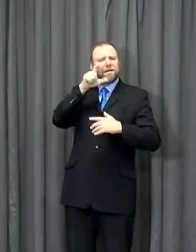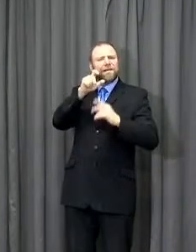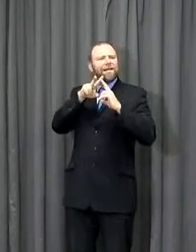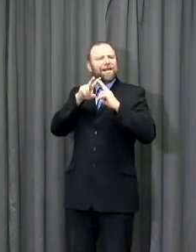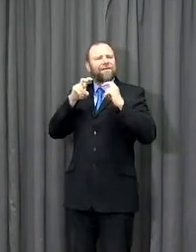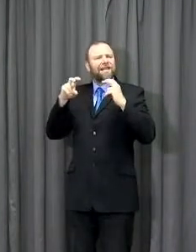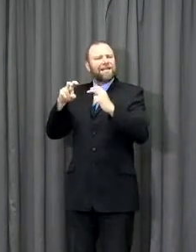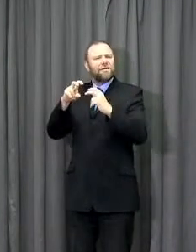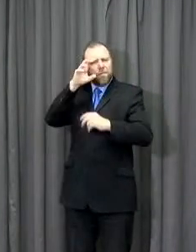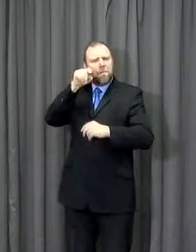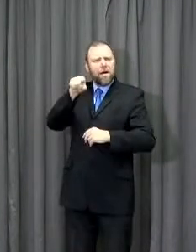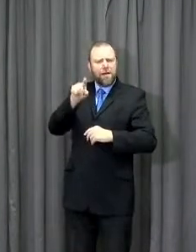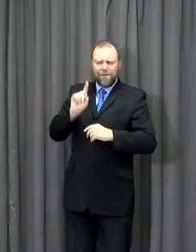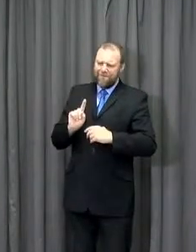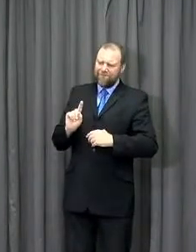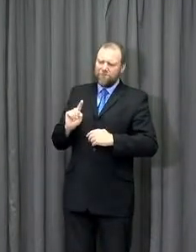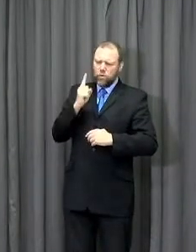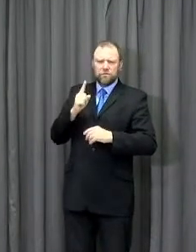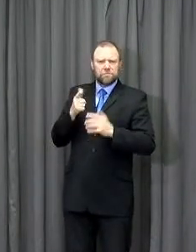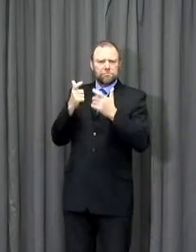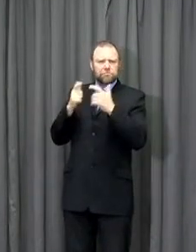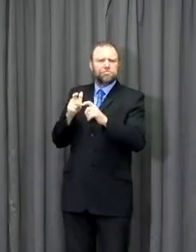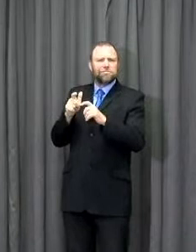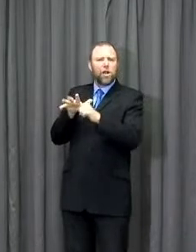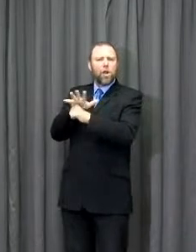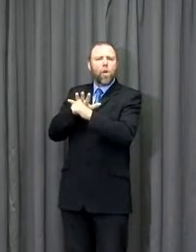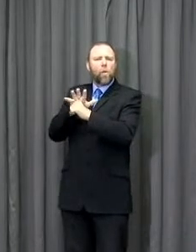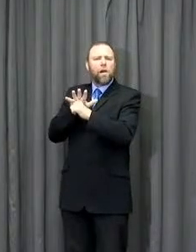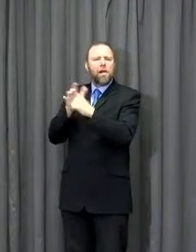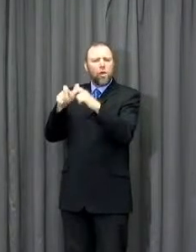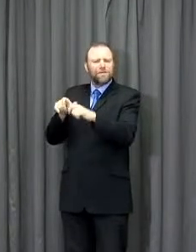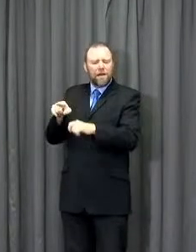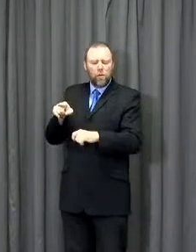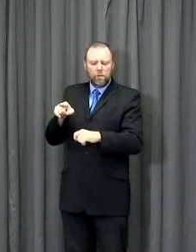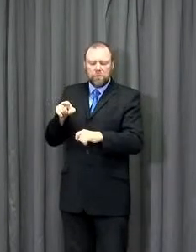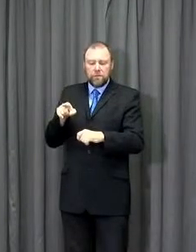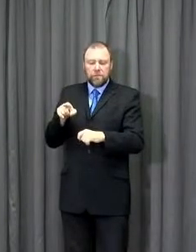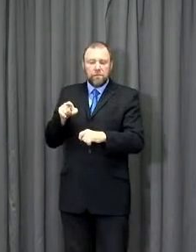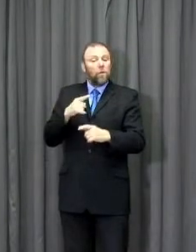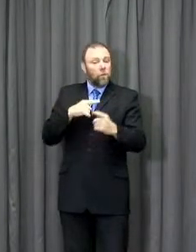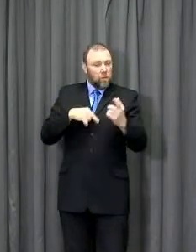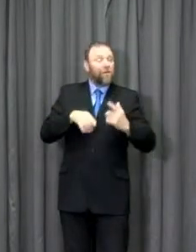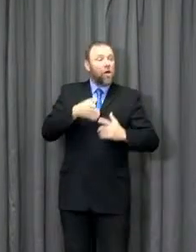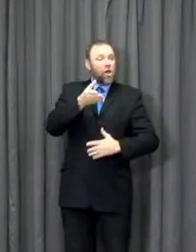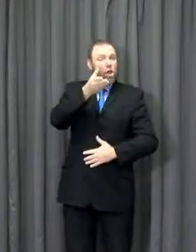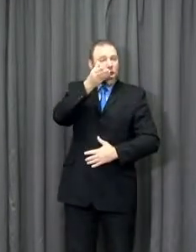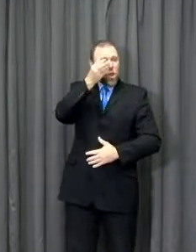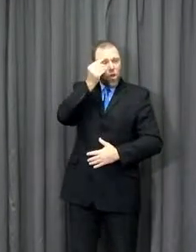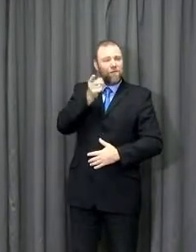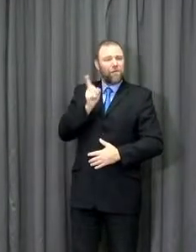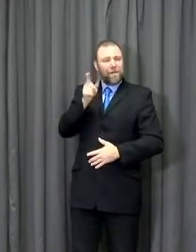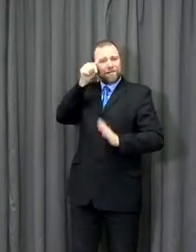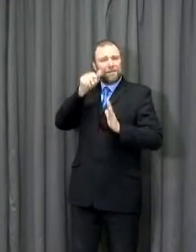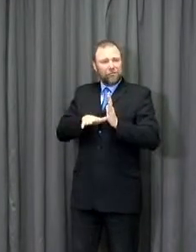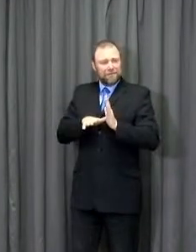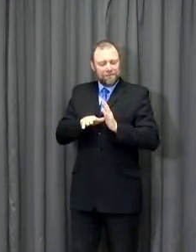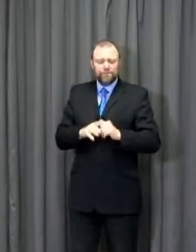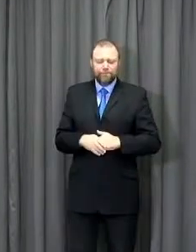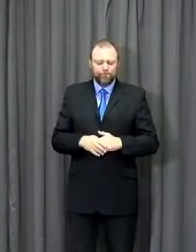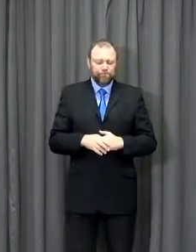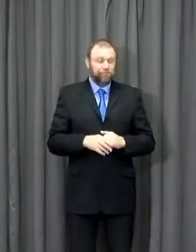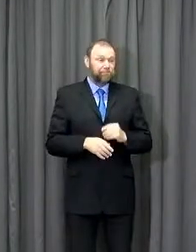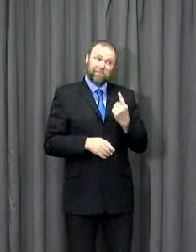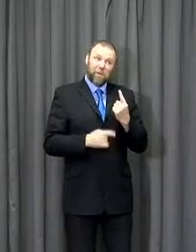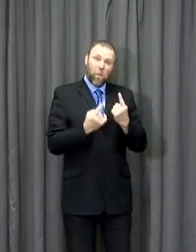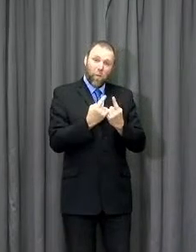went into a local restrictions, and we have learnt a lot from those local restrictions. And one thing we did learn is that things